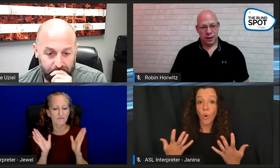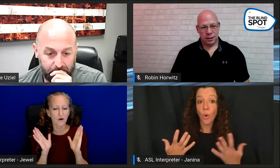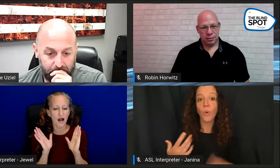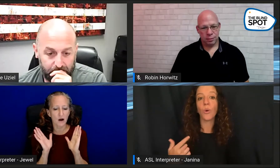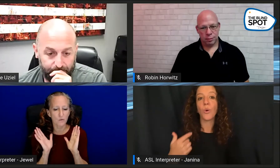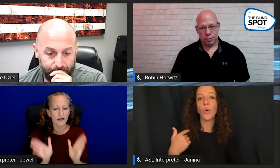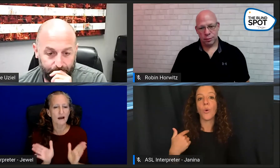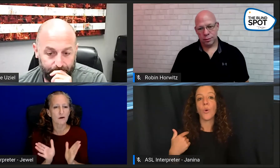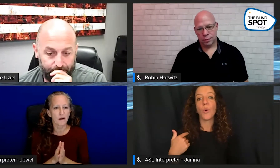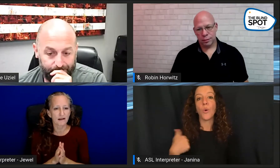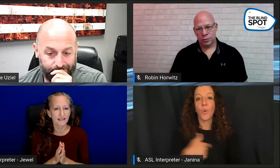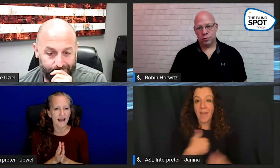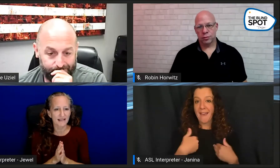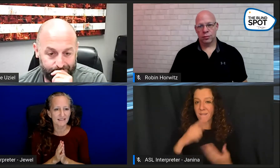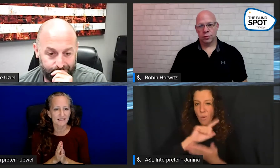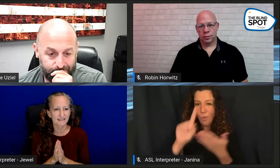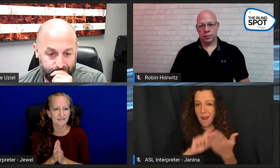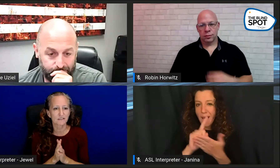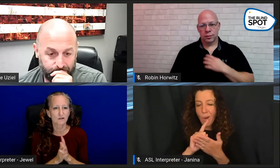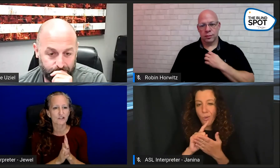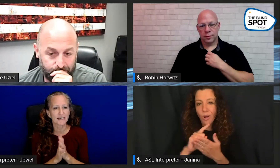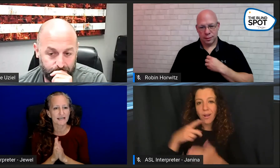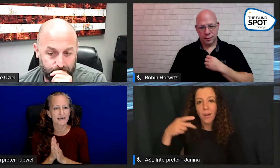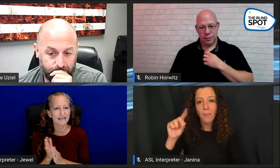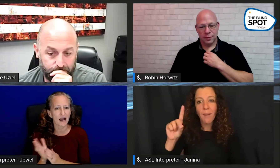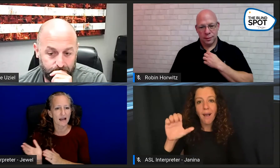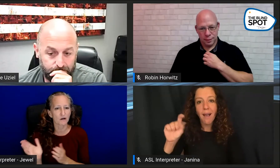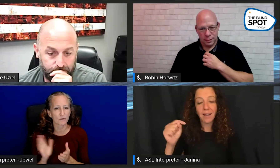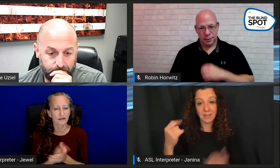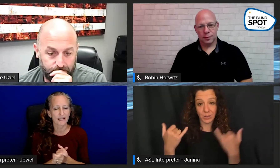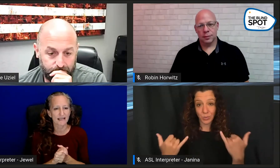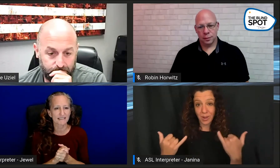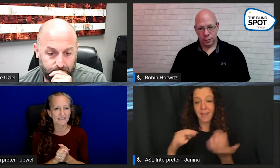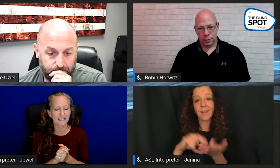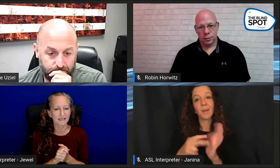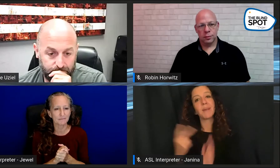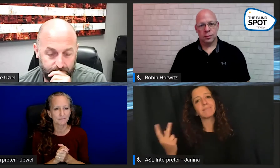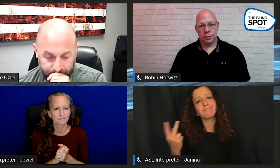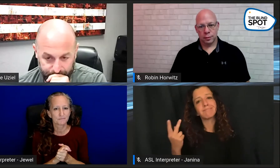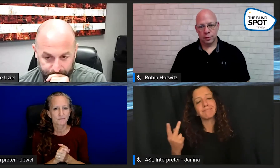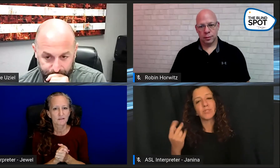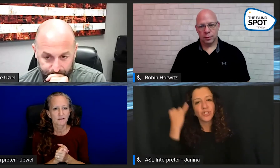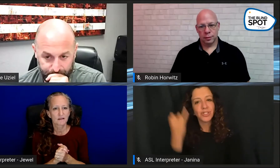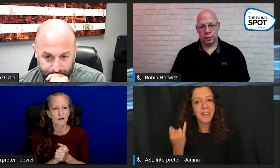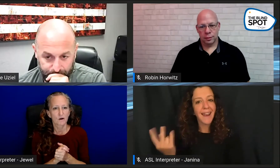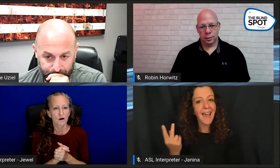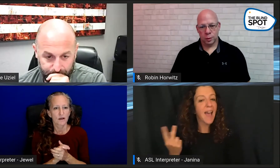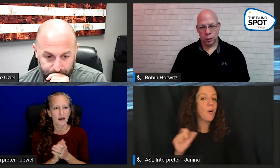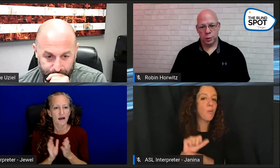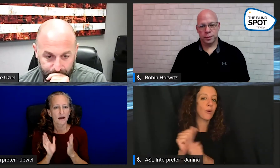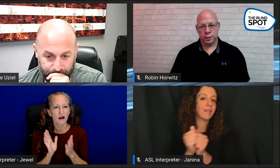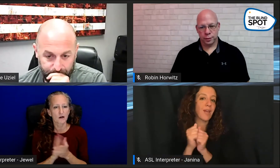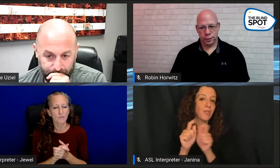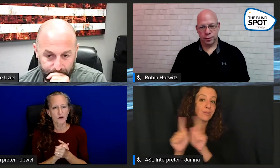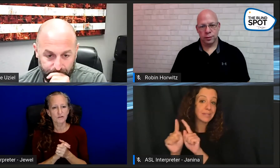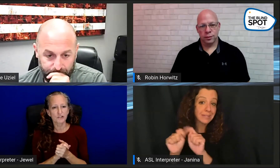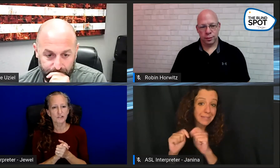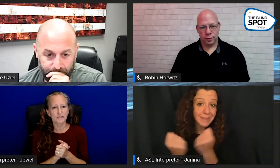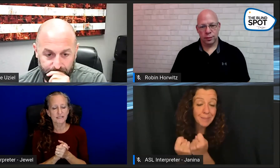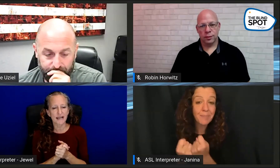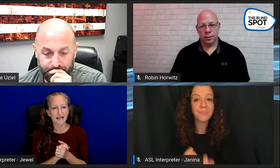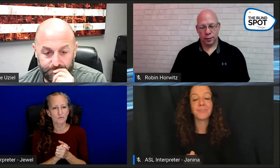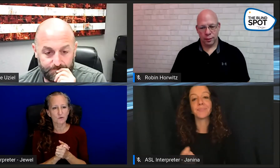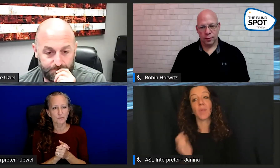We have a 1 hour podcast. So Janina and I are working as a team. Our